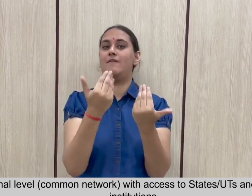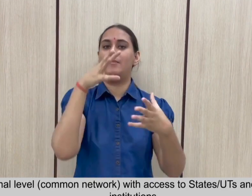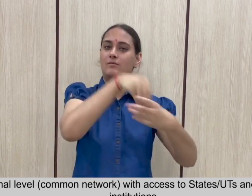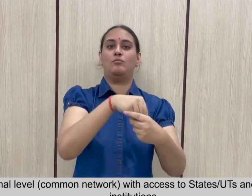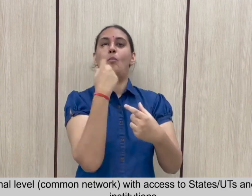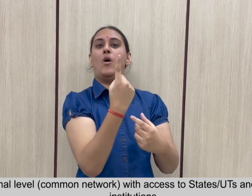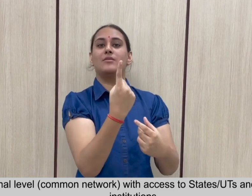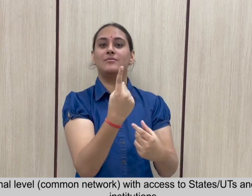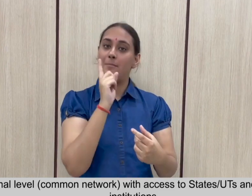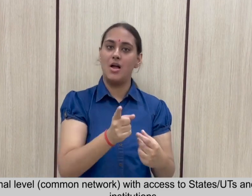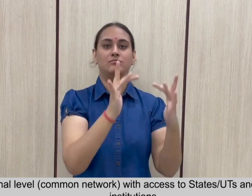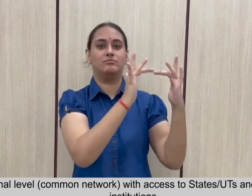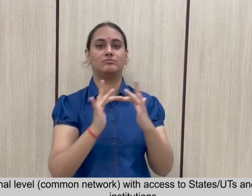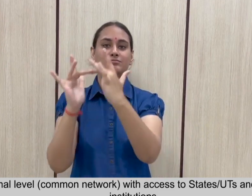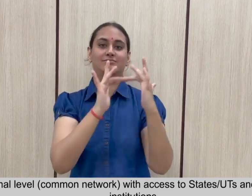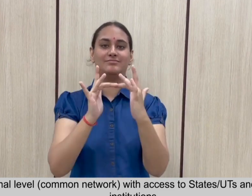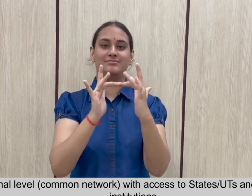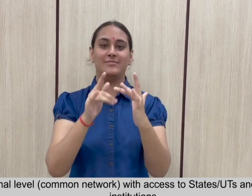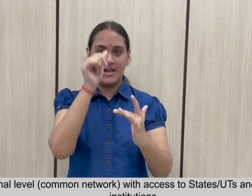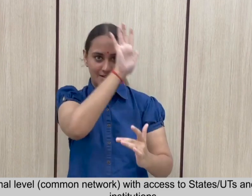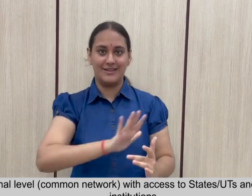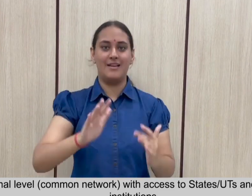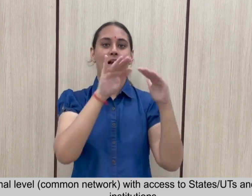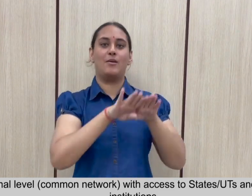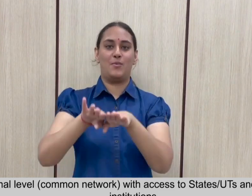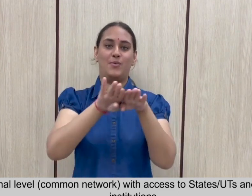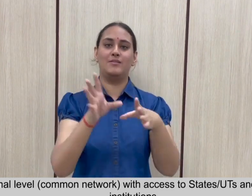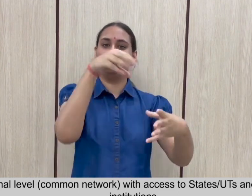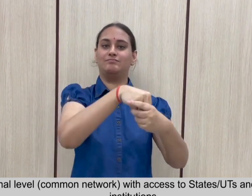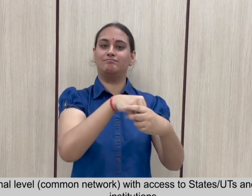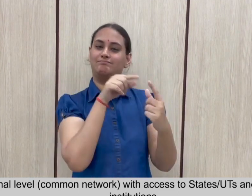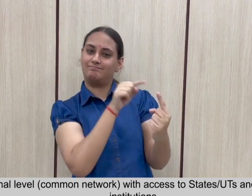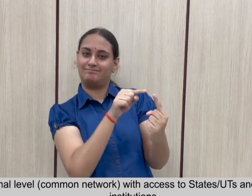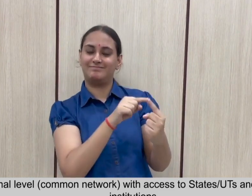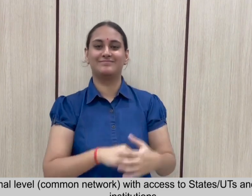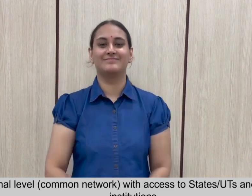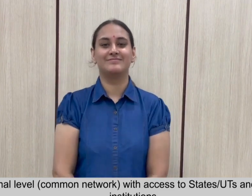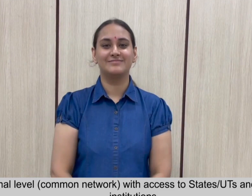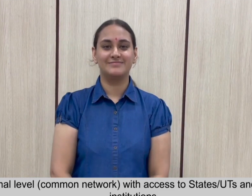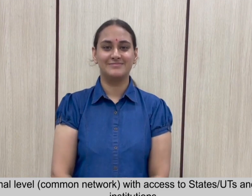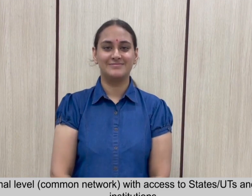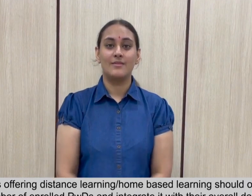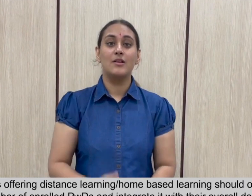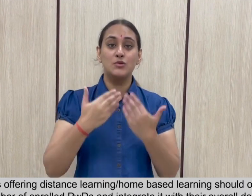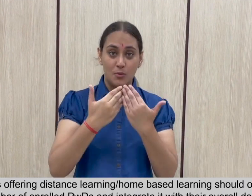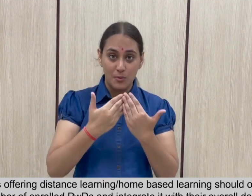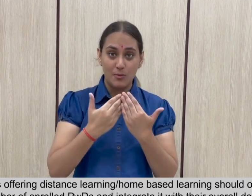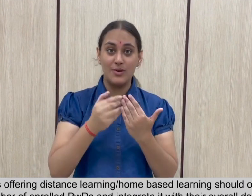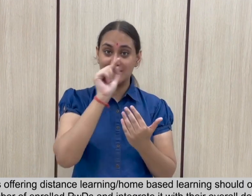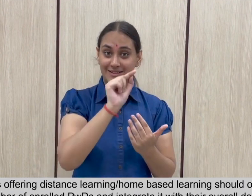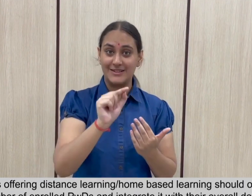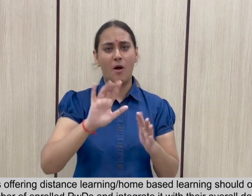.1